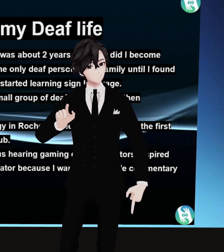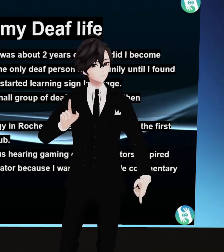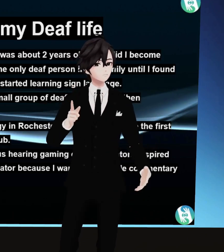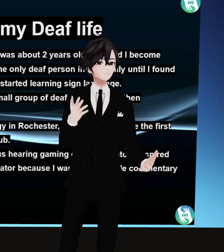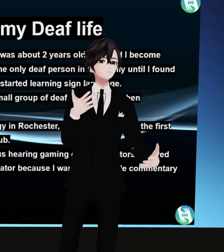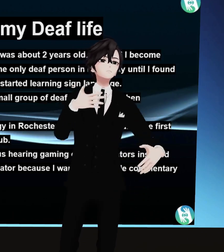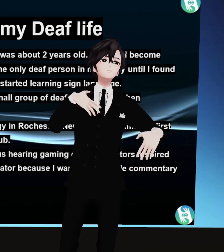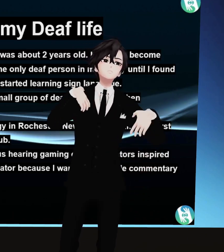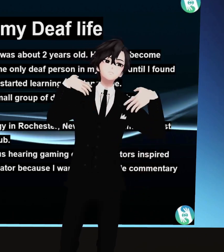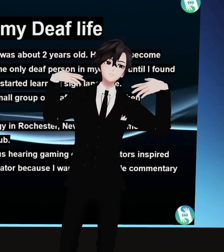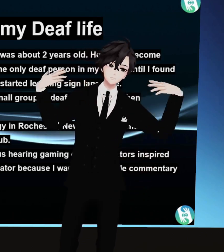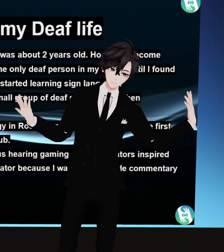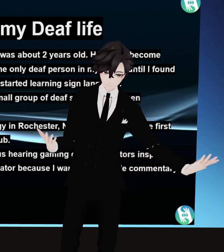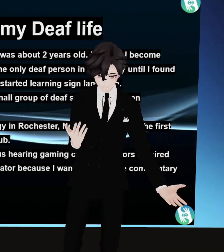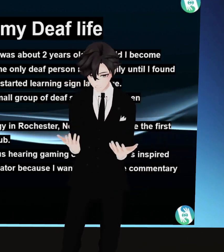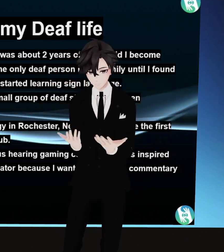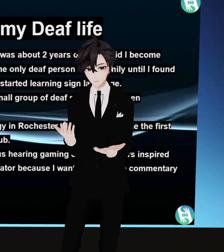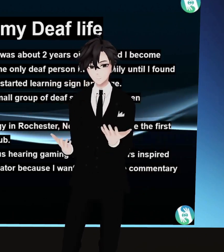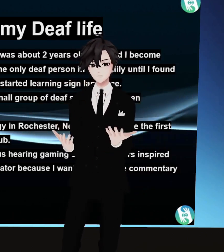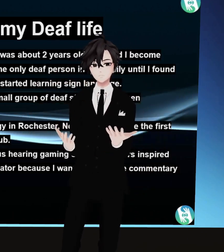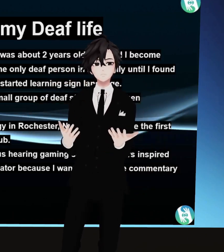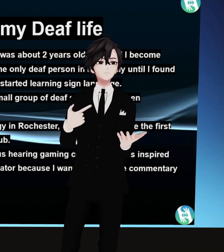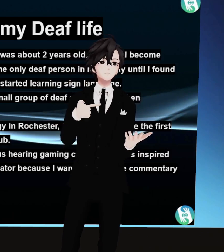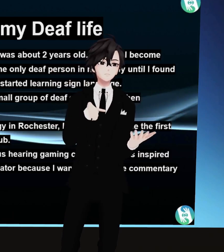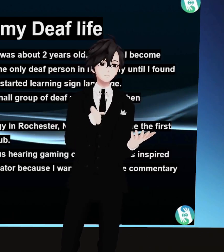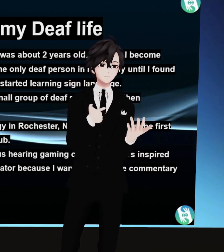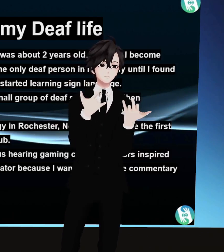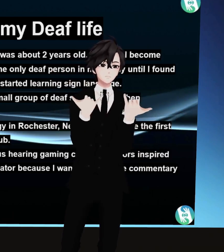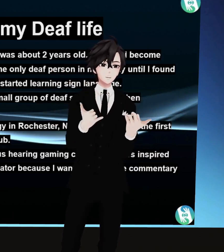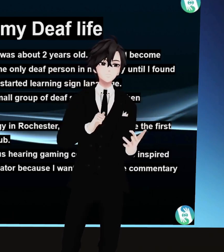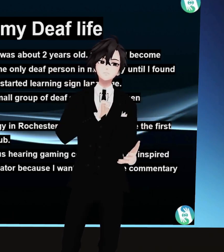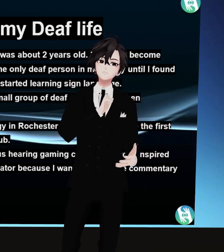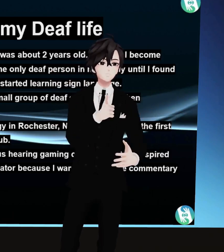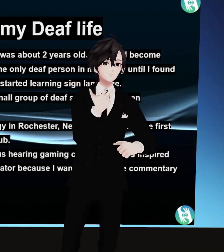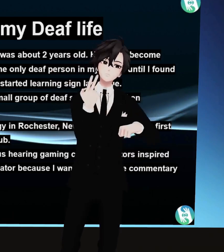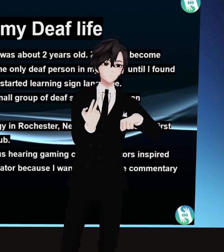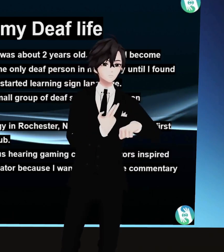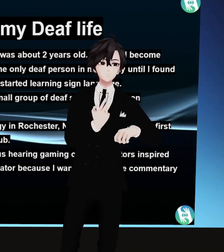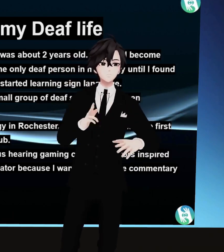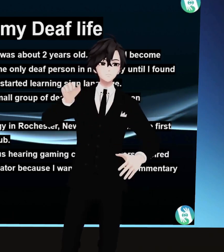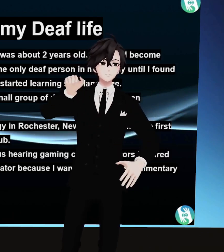Think of it like Sharingan from Naruto, perhaps.